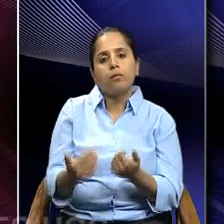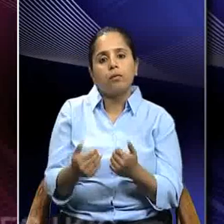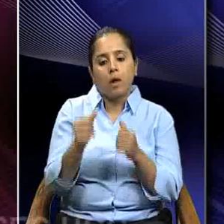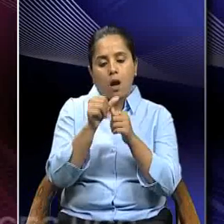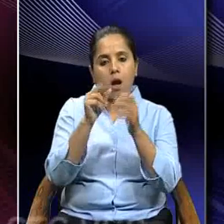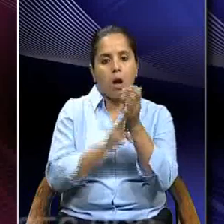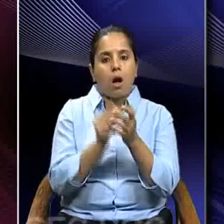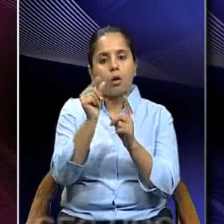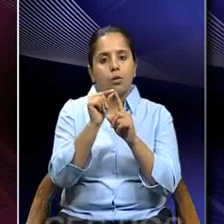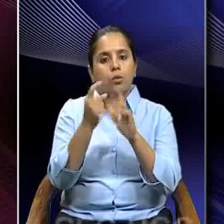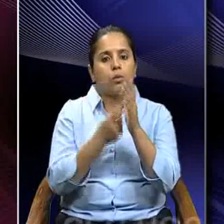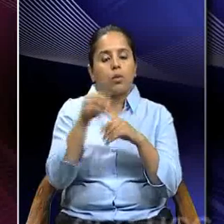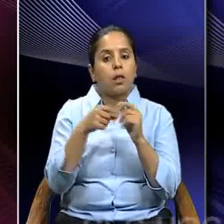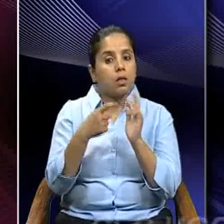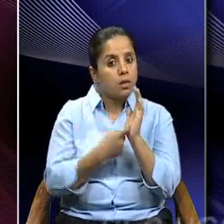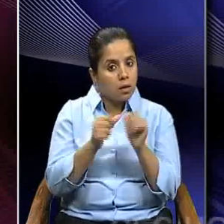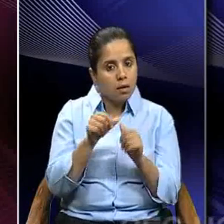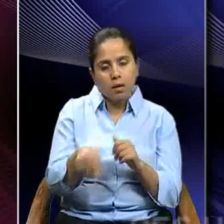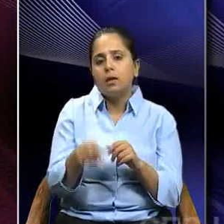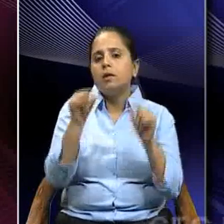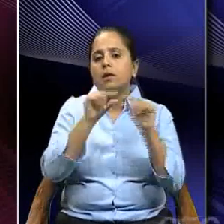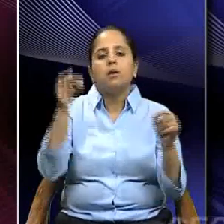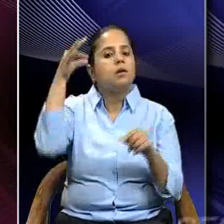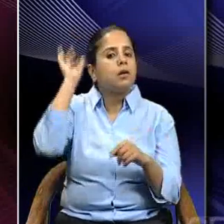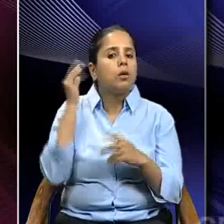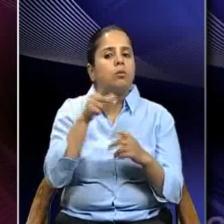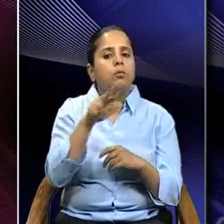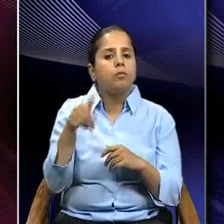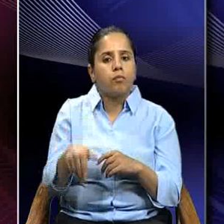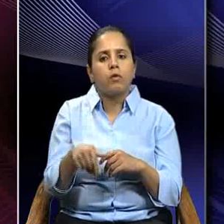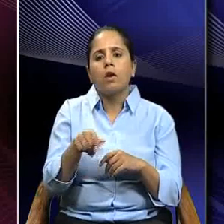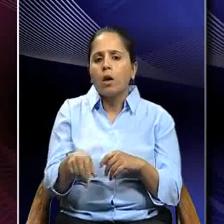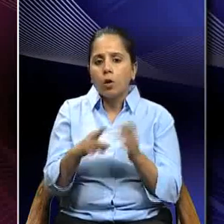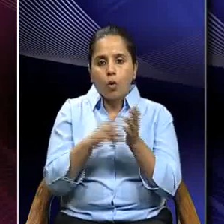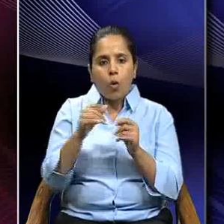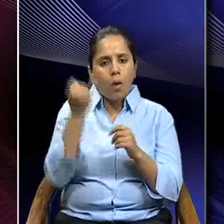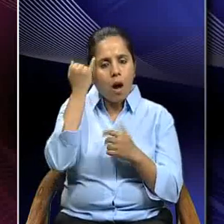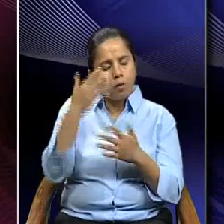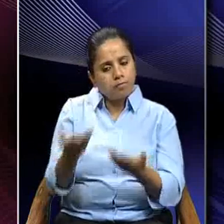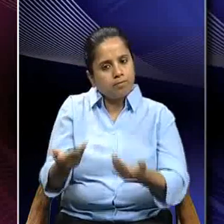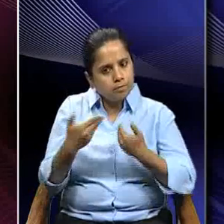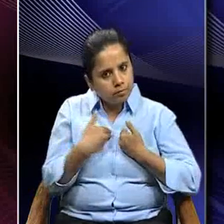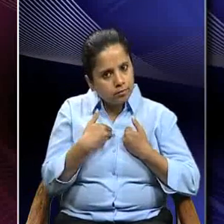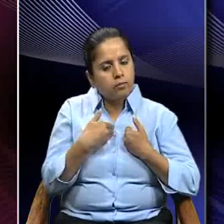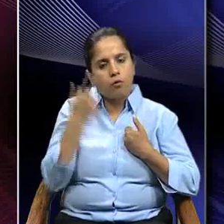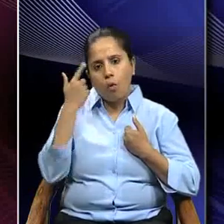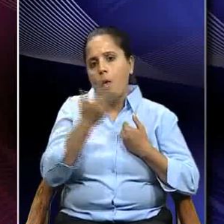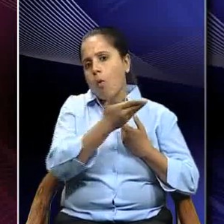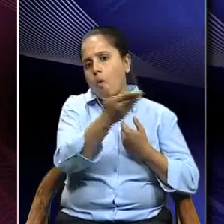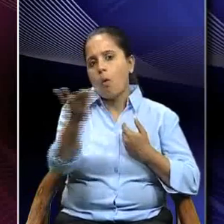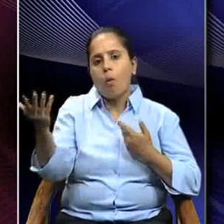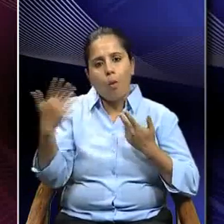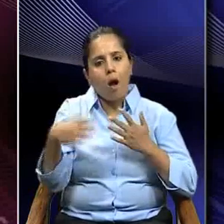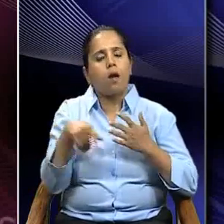Bhadra Kritavo Yantu Vishwata, meaning thereby let the noble idea come to us from each and every